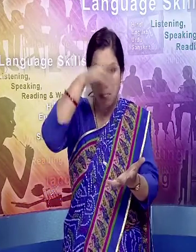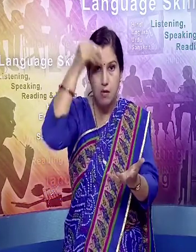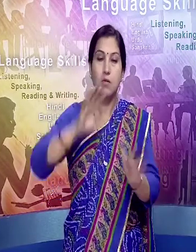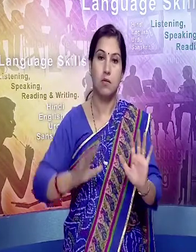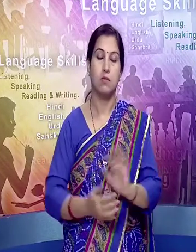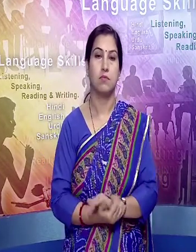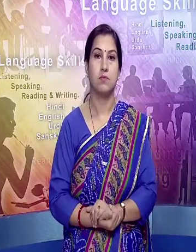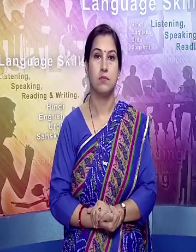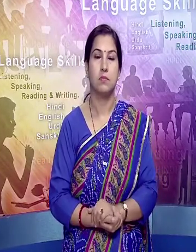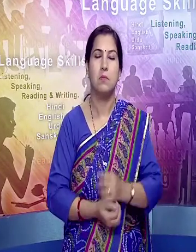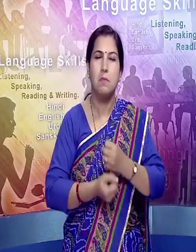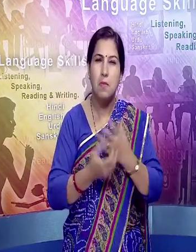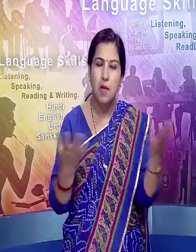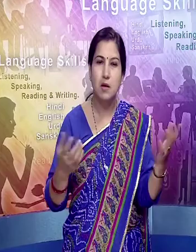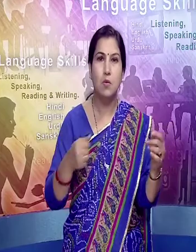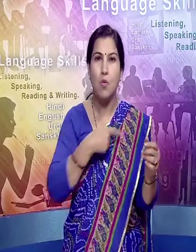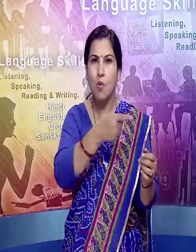Most of us start our day with a cup of tea.